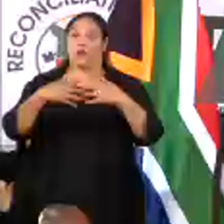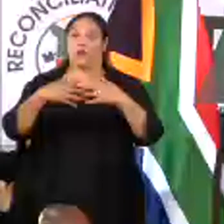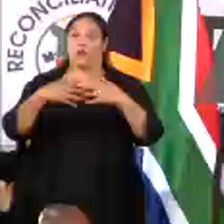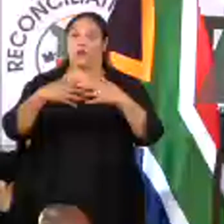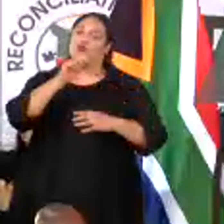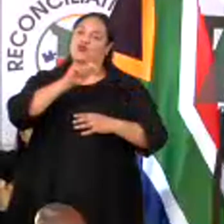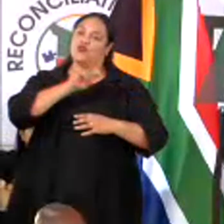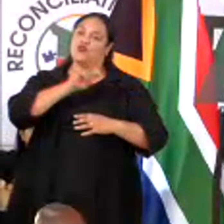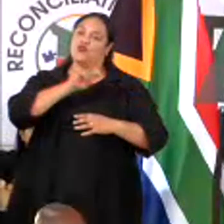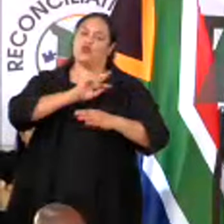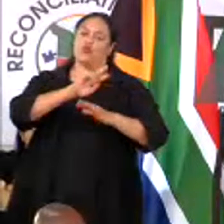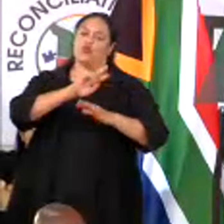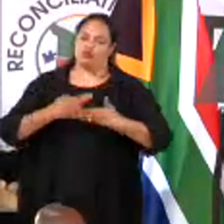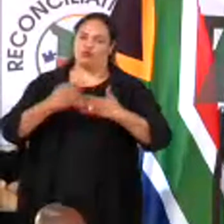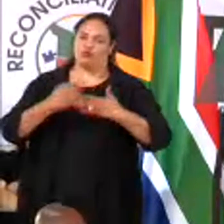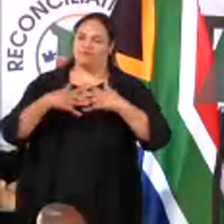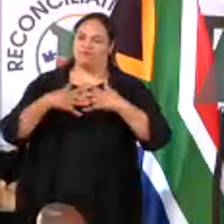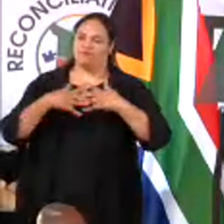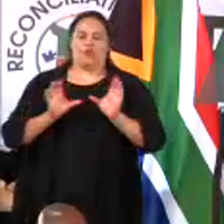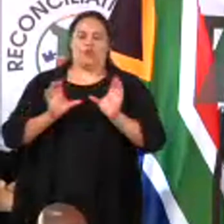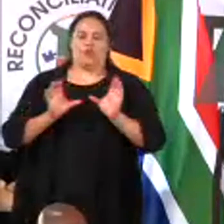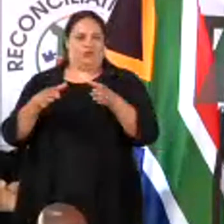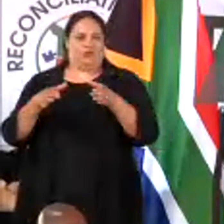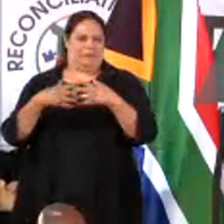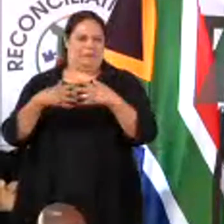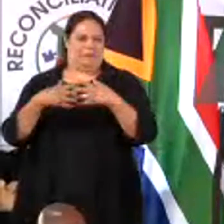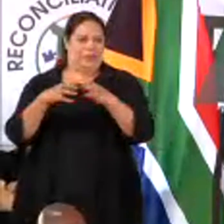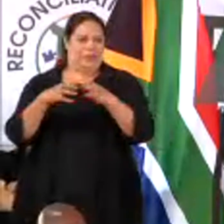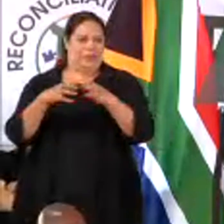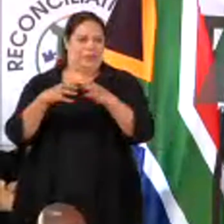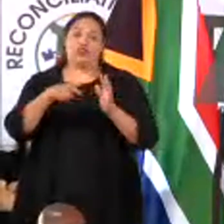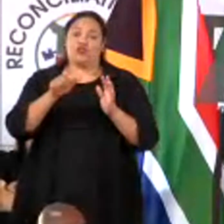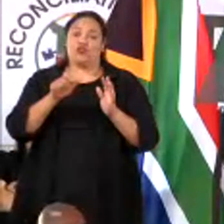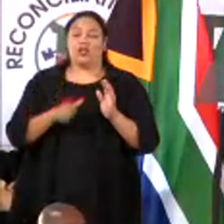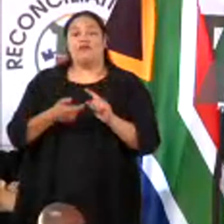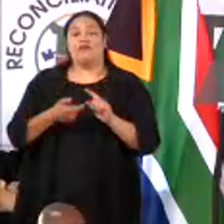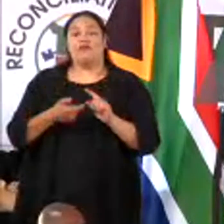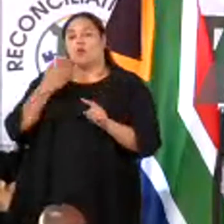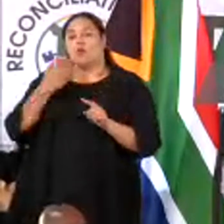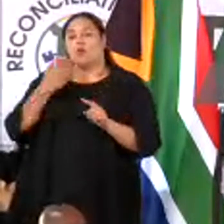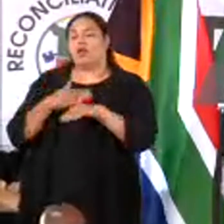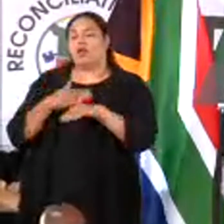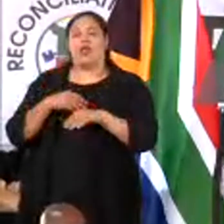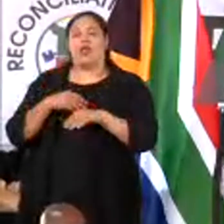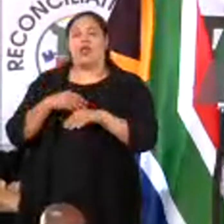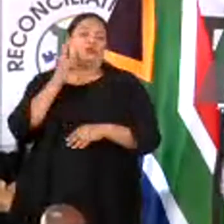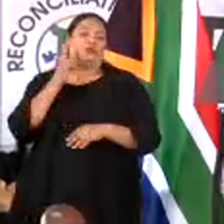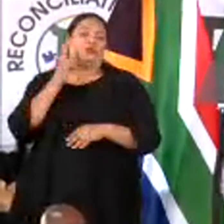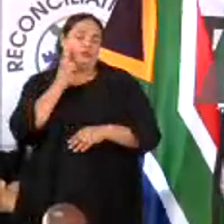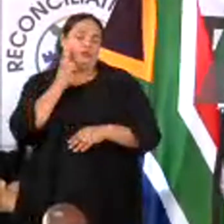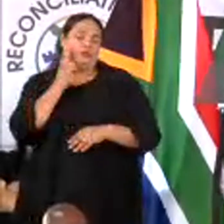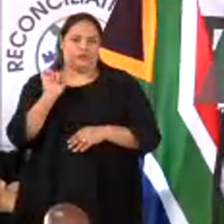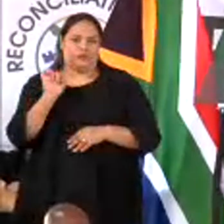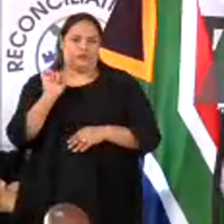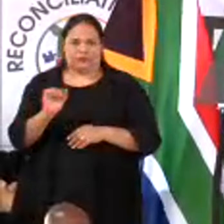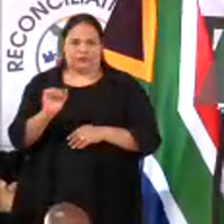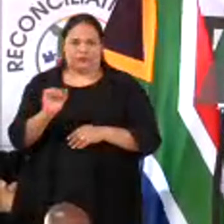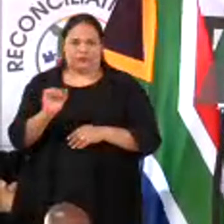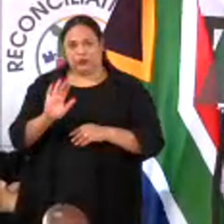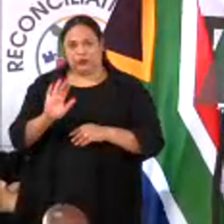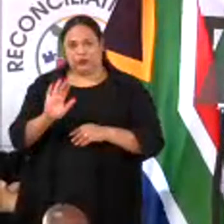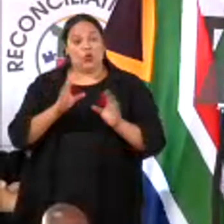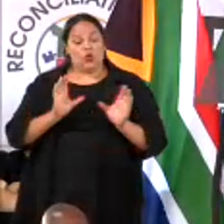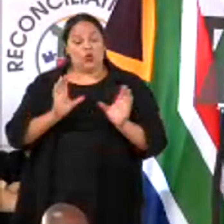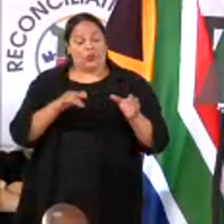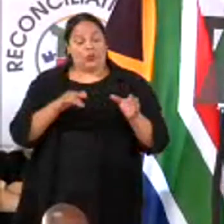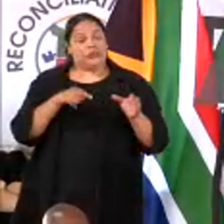and Reconciliation Commission, which was chaired by the late Archbishop Desmond Tutu. The